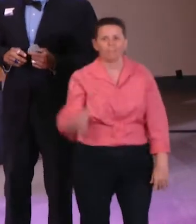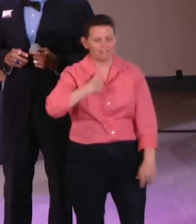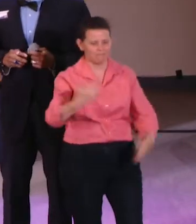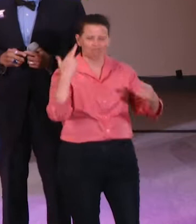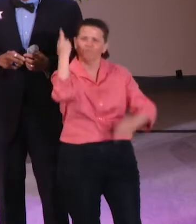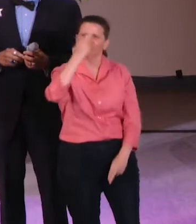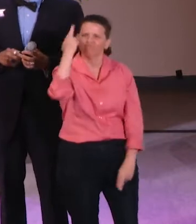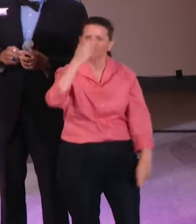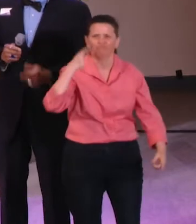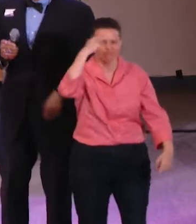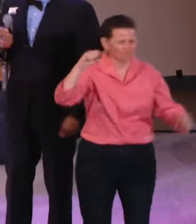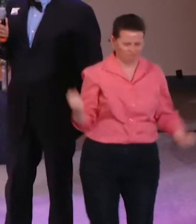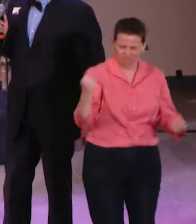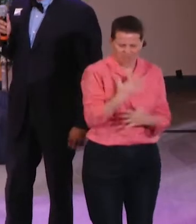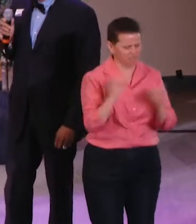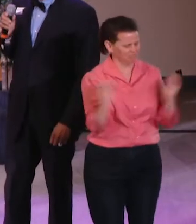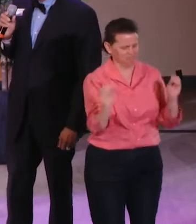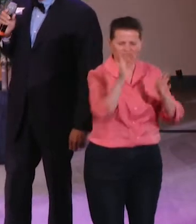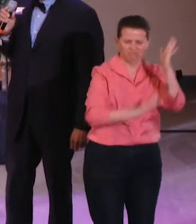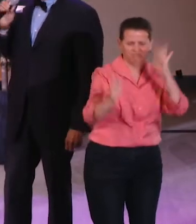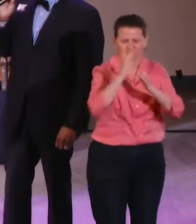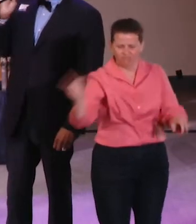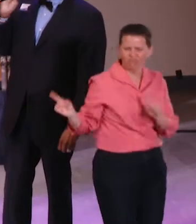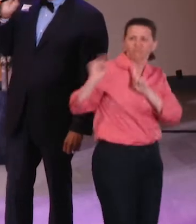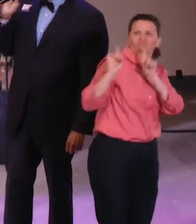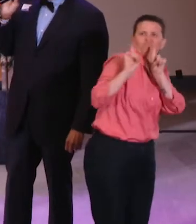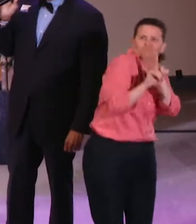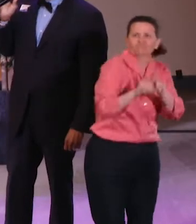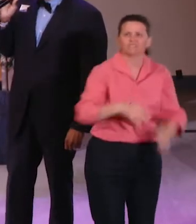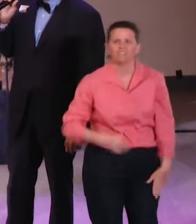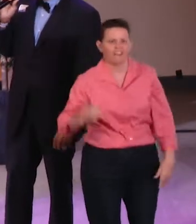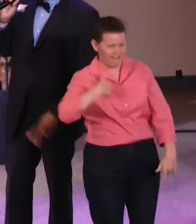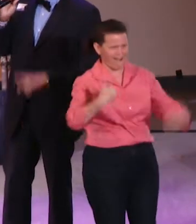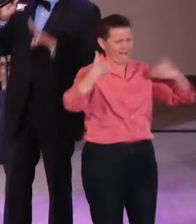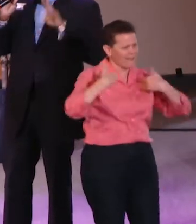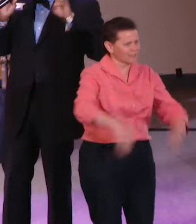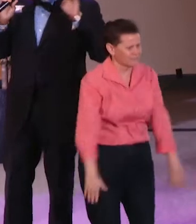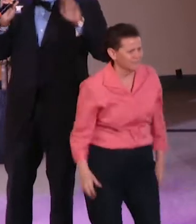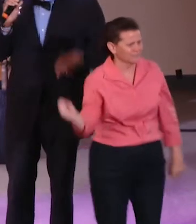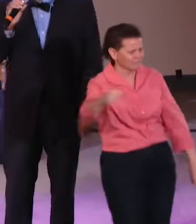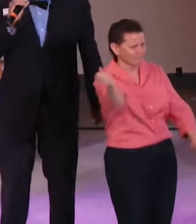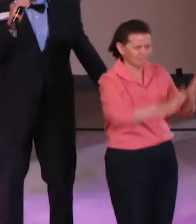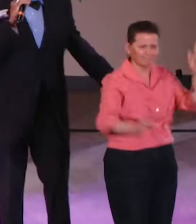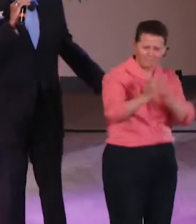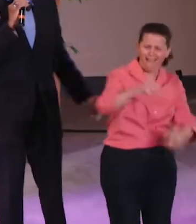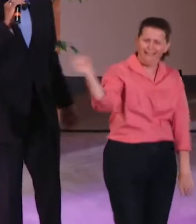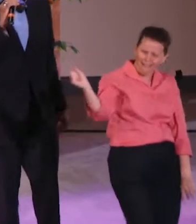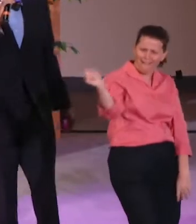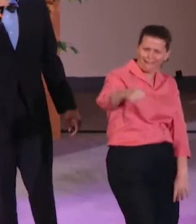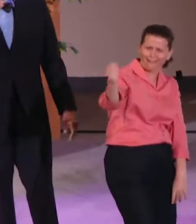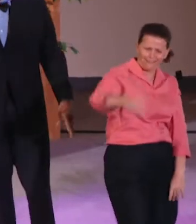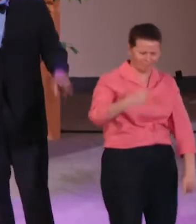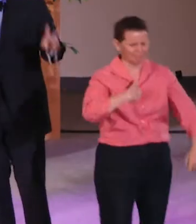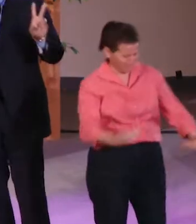V-I-C-T-O-R-Y. I got no reason to fear. I got Jesus on my side. I got that. Hey! I got that. Visa. I got that.